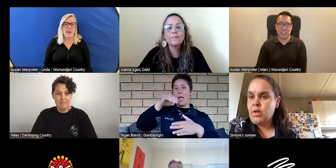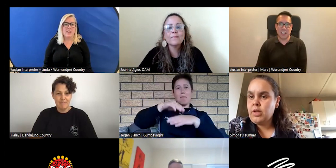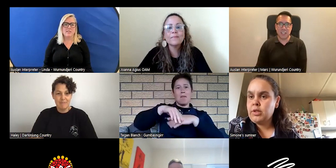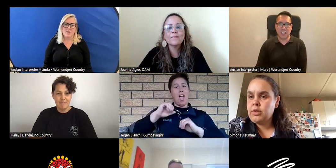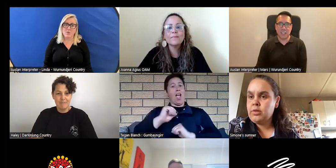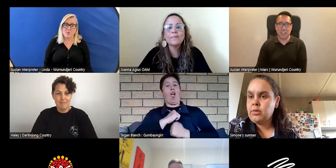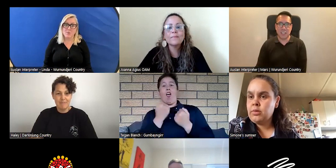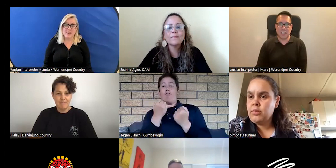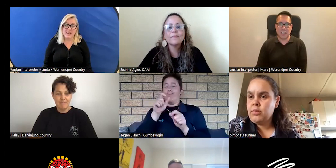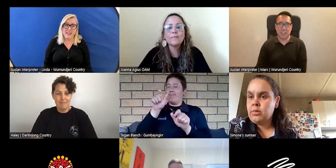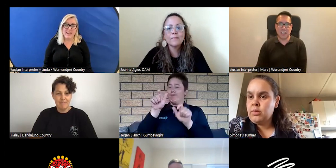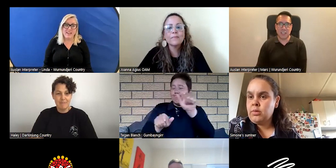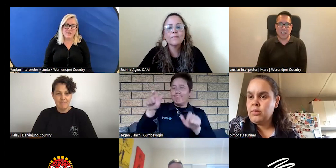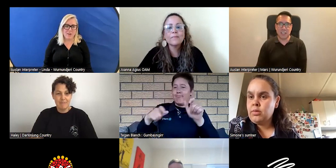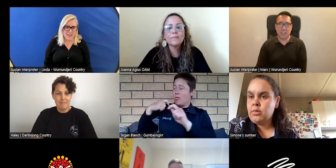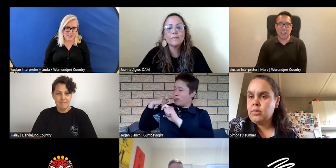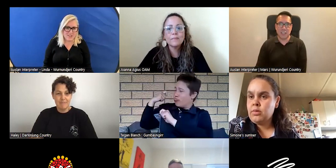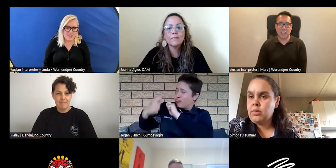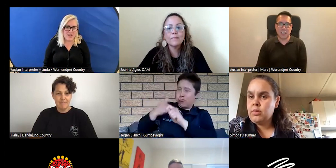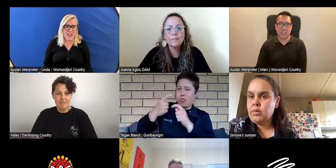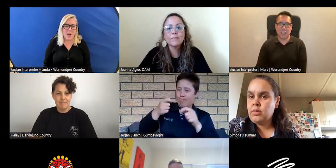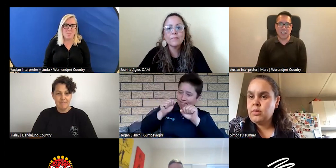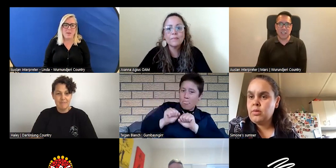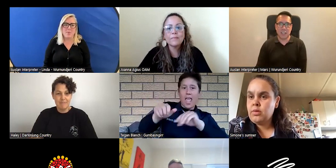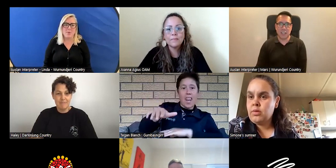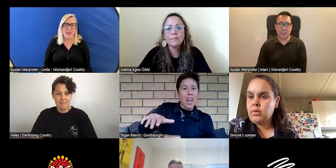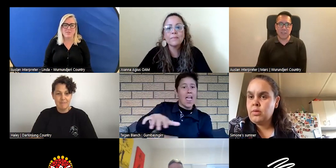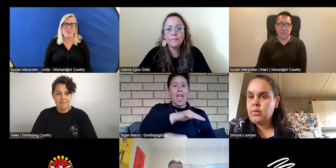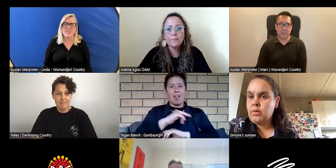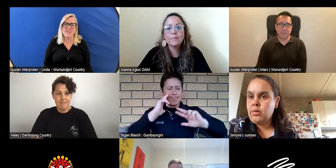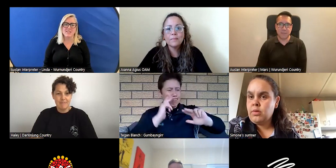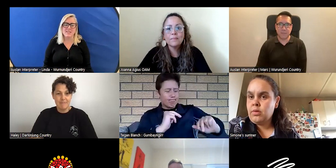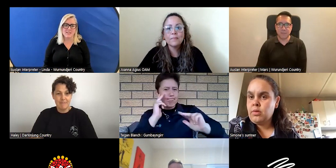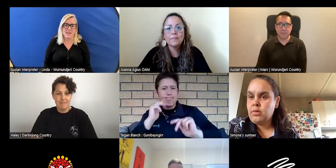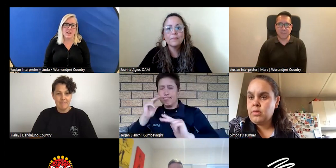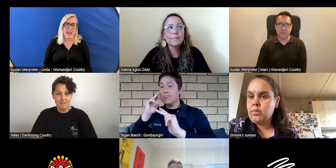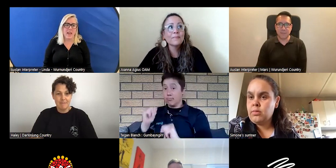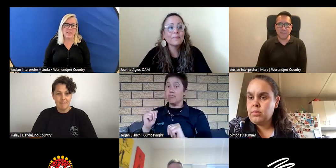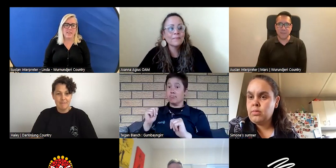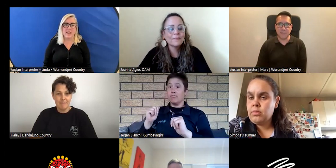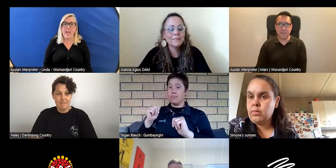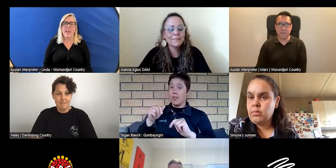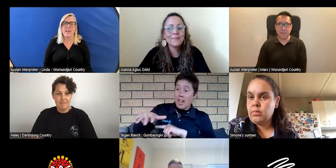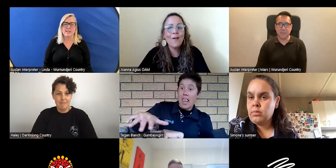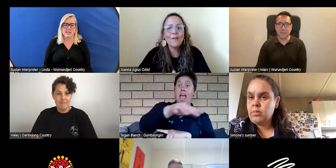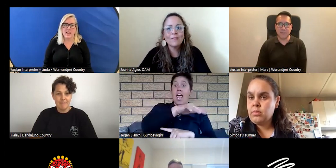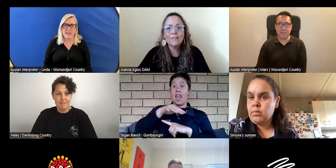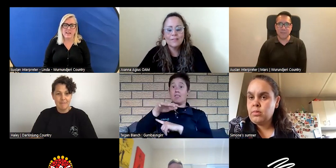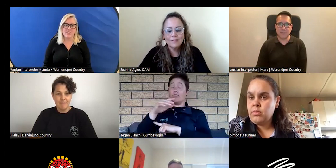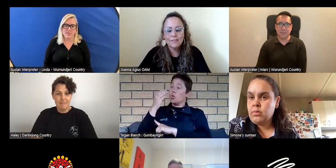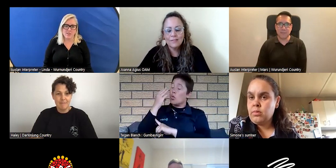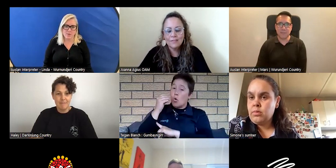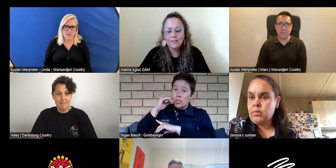I'd like to acknowledge our people, our traditions, and the land